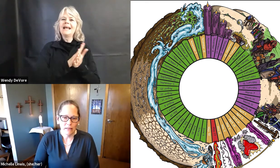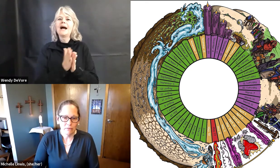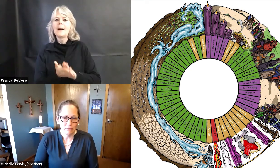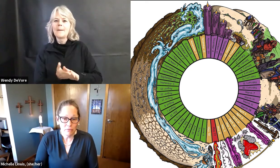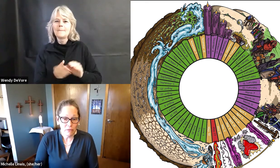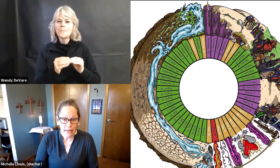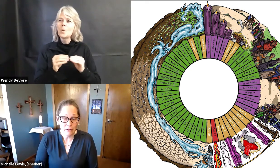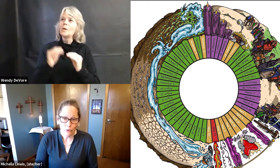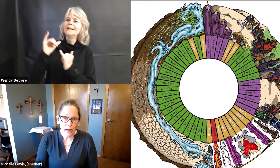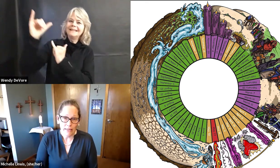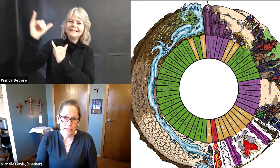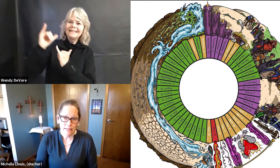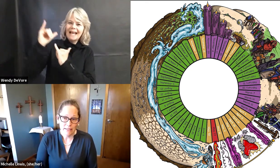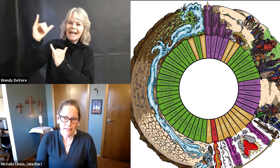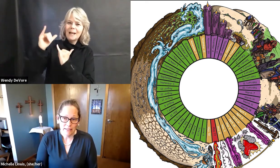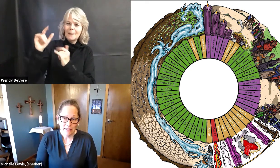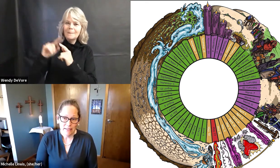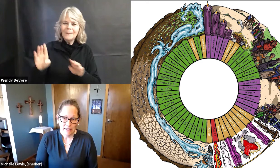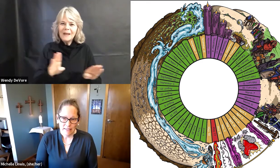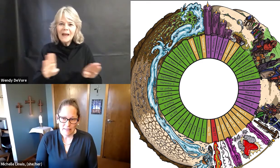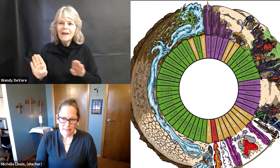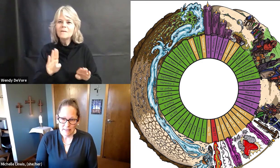be, like Christ.